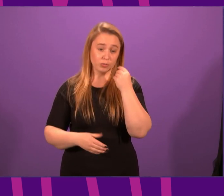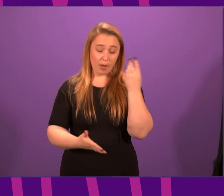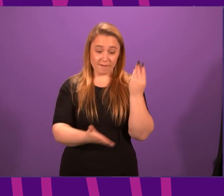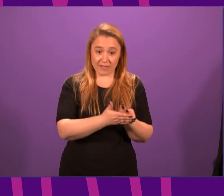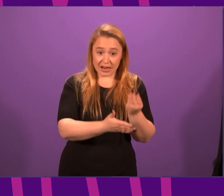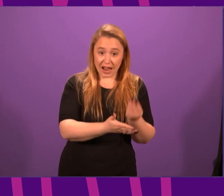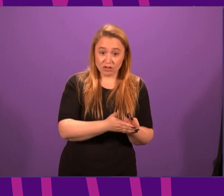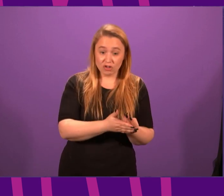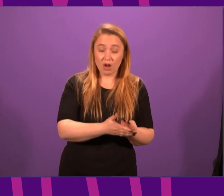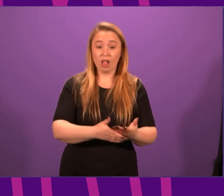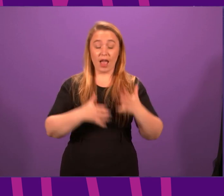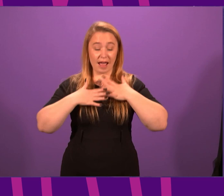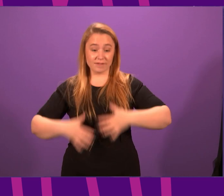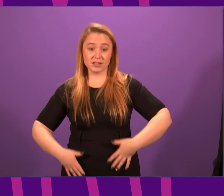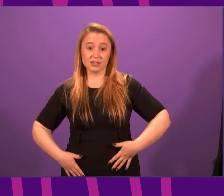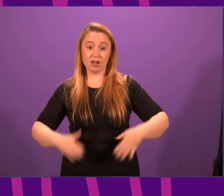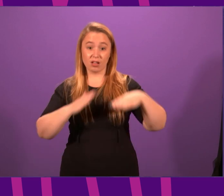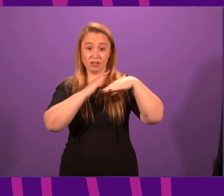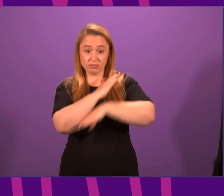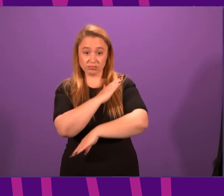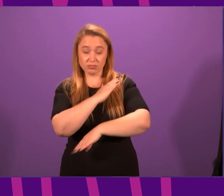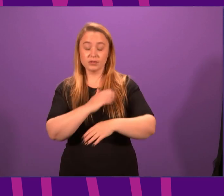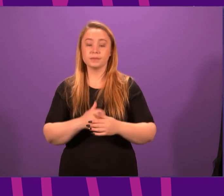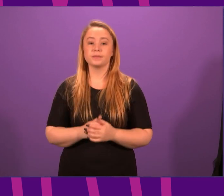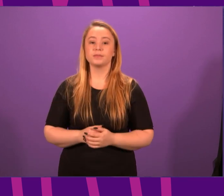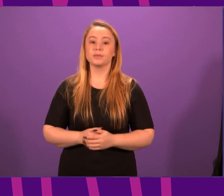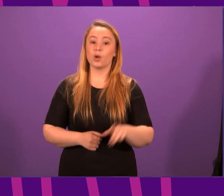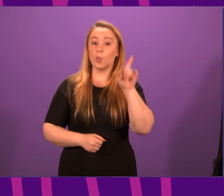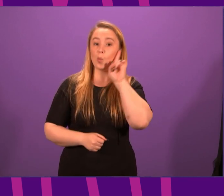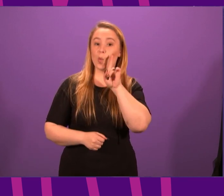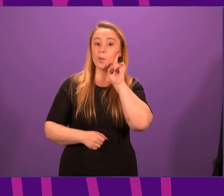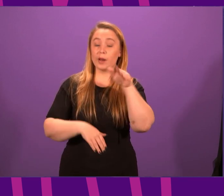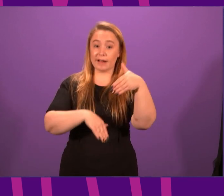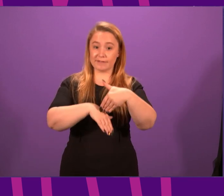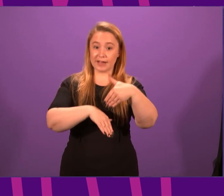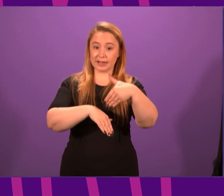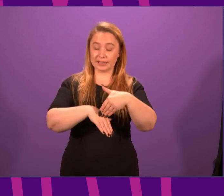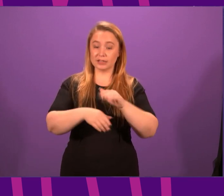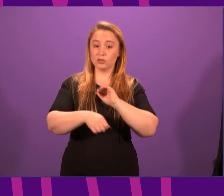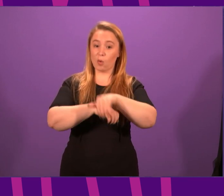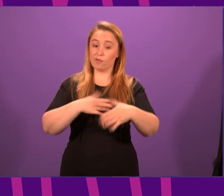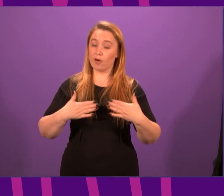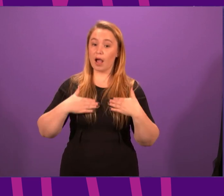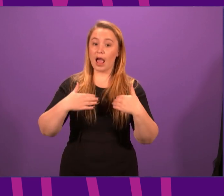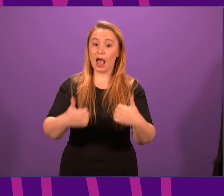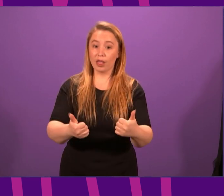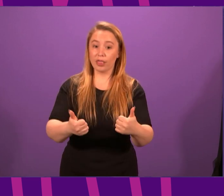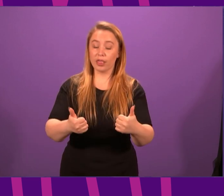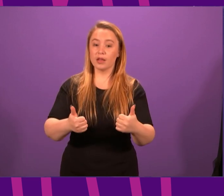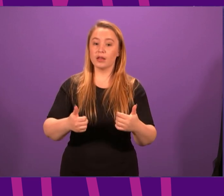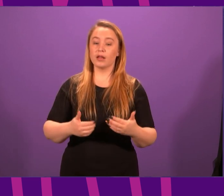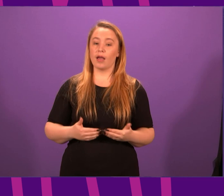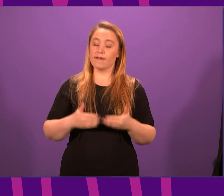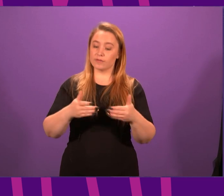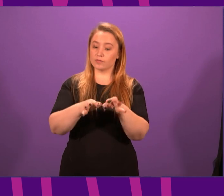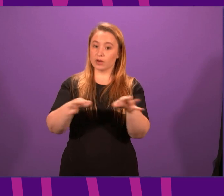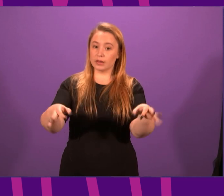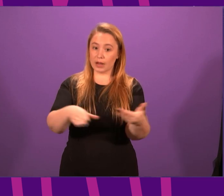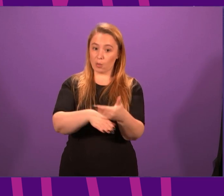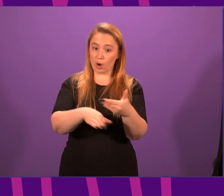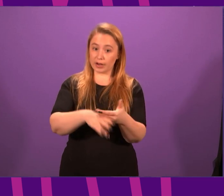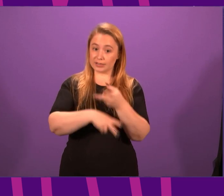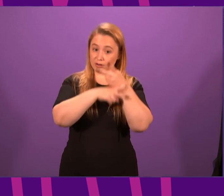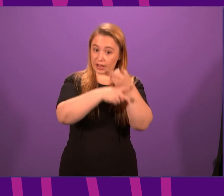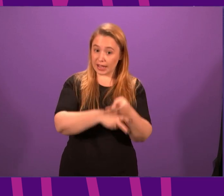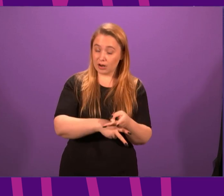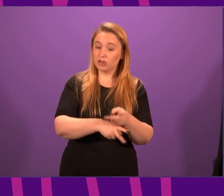physical insecurity. For example, women are affected in terms of their health, not only as frontline workers and carers, but